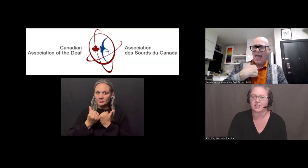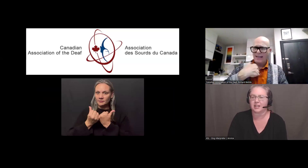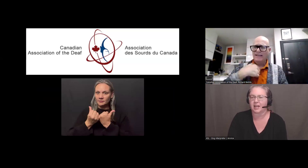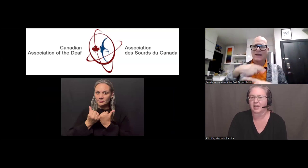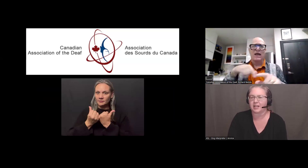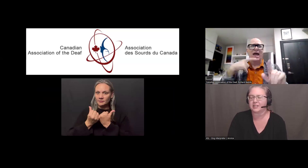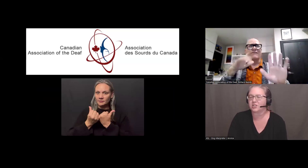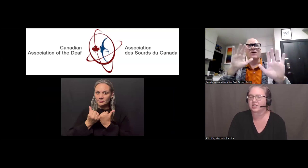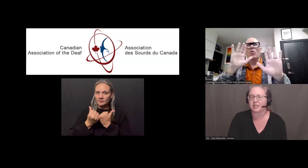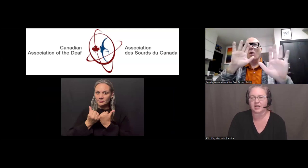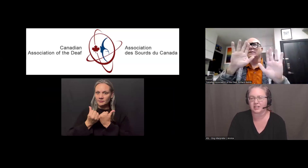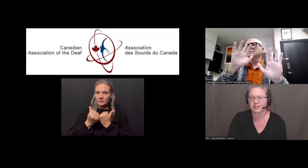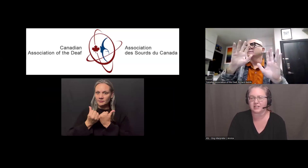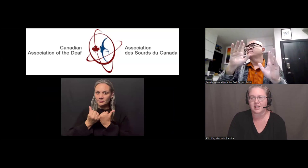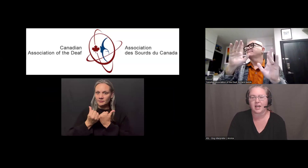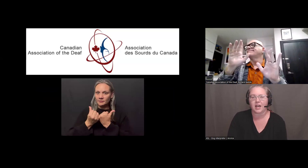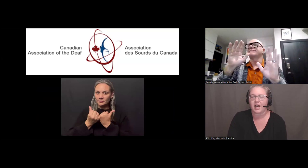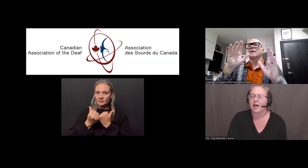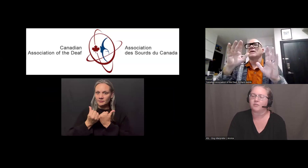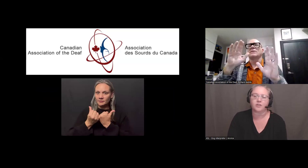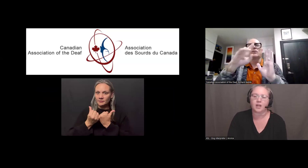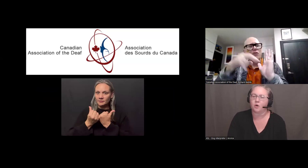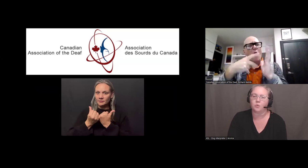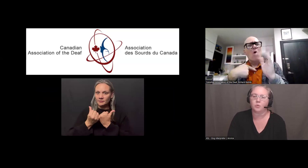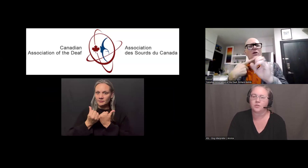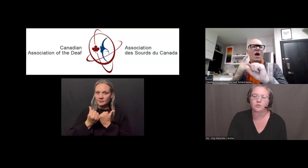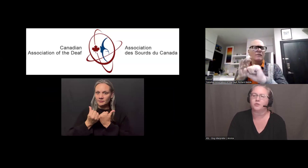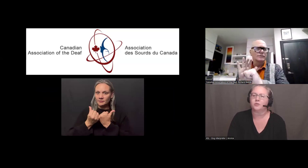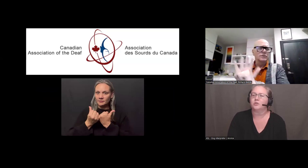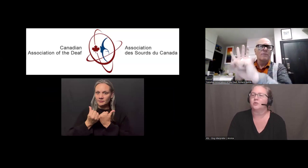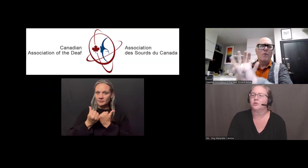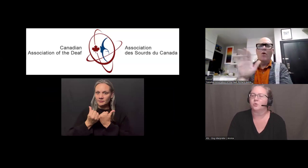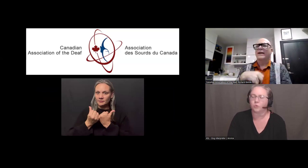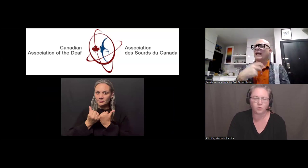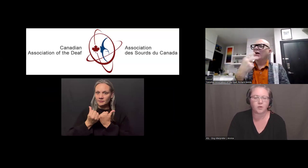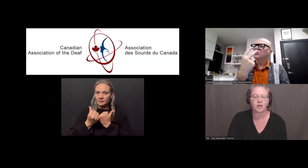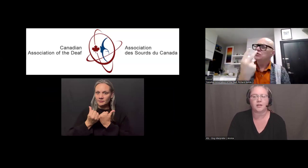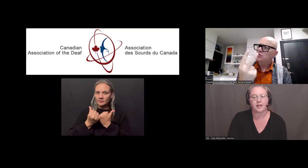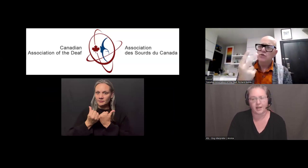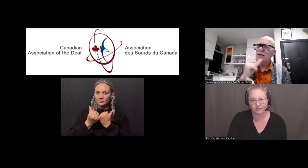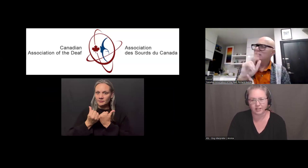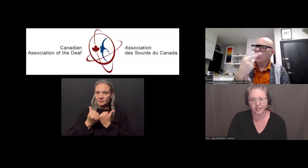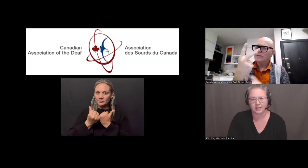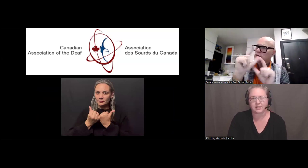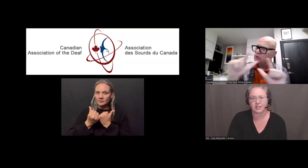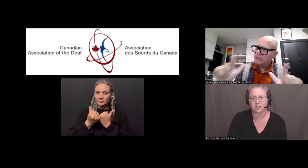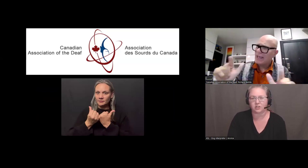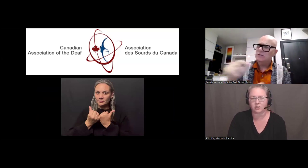ASC and just Canadians have a wonderful role model and advocate in